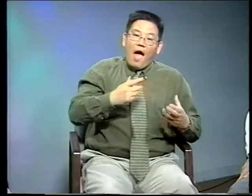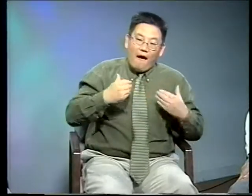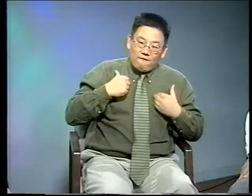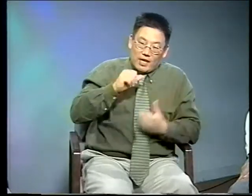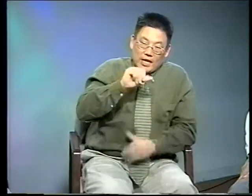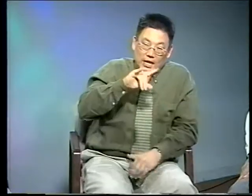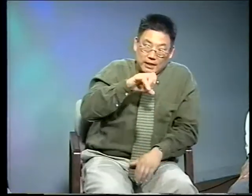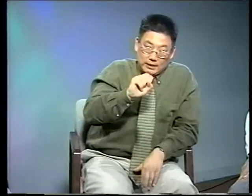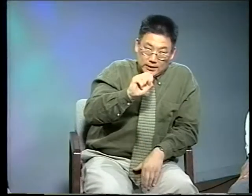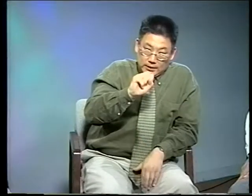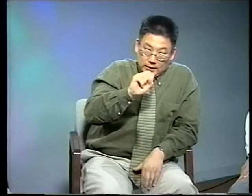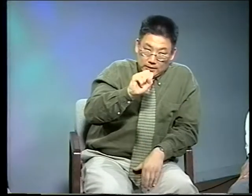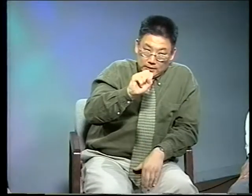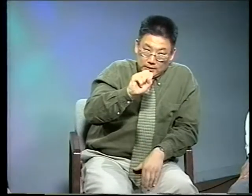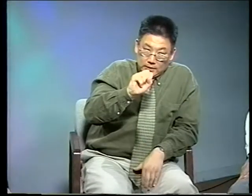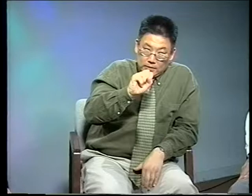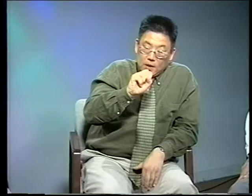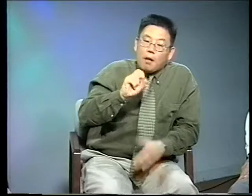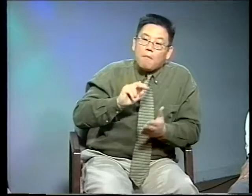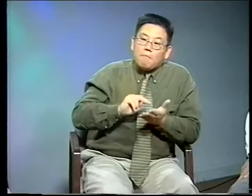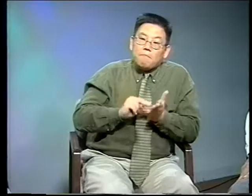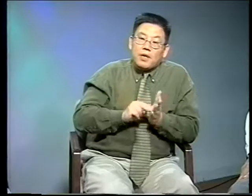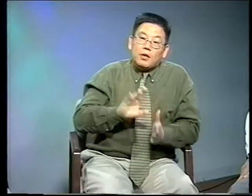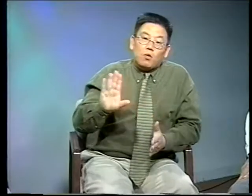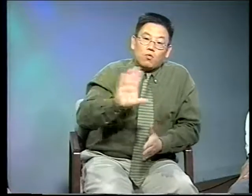is providing you with a salary, which is blood money.